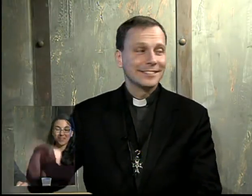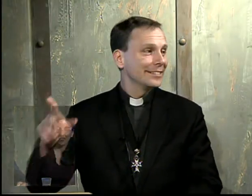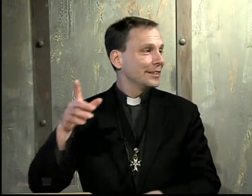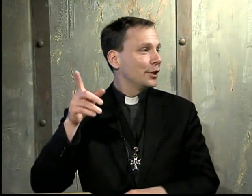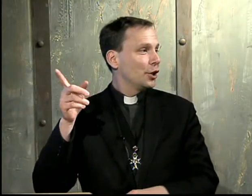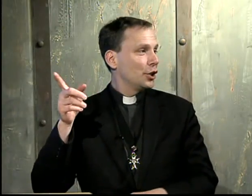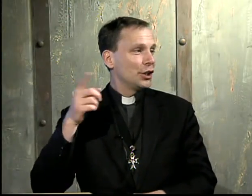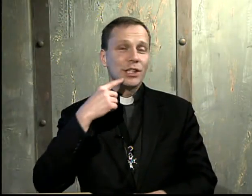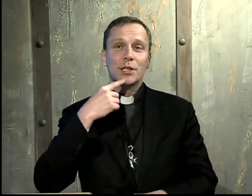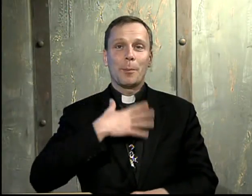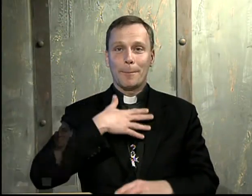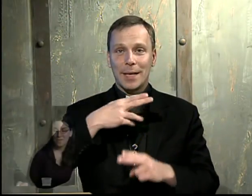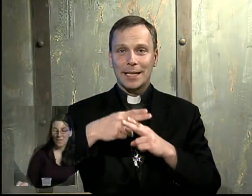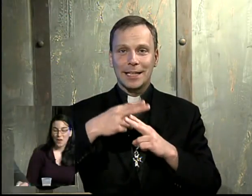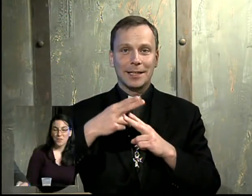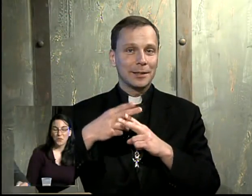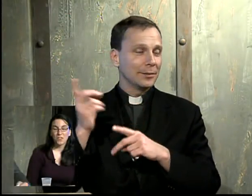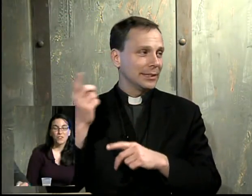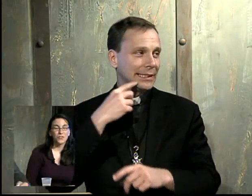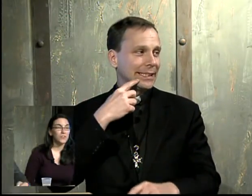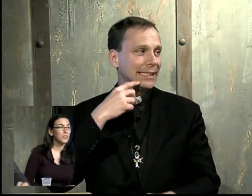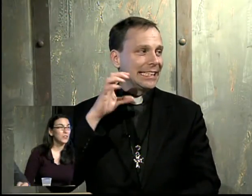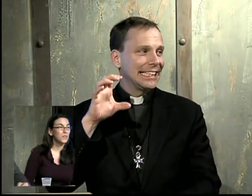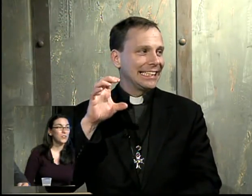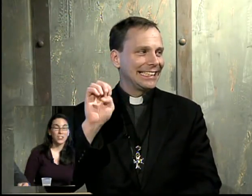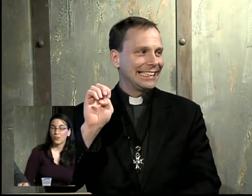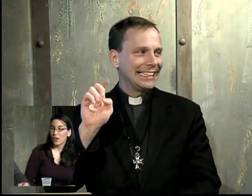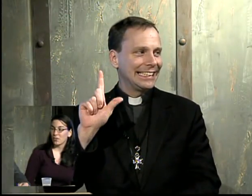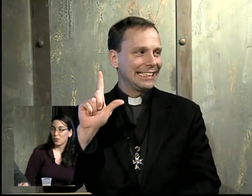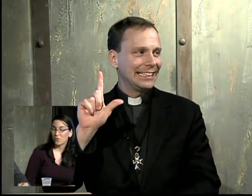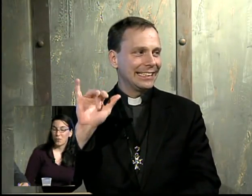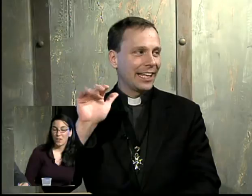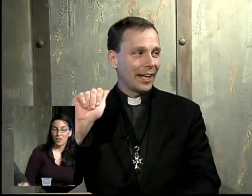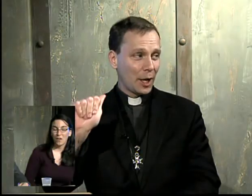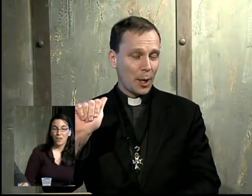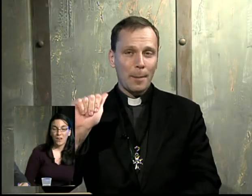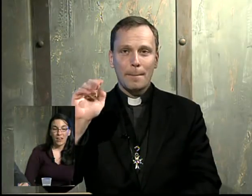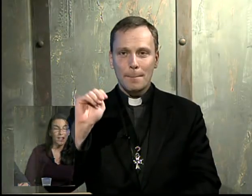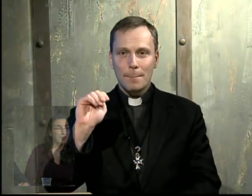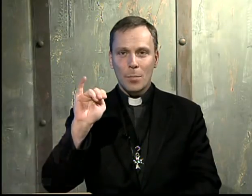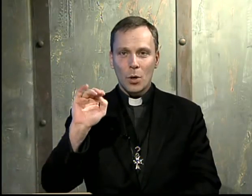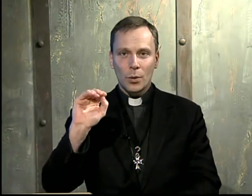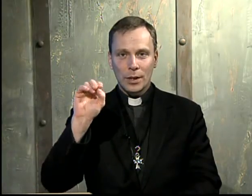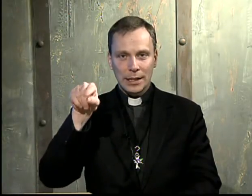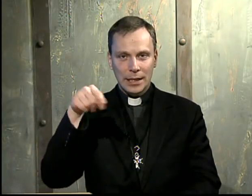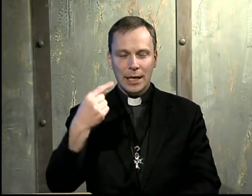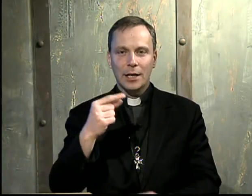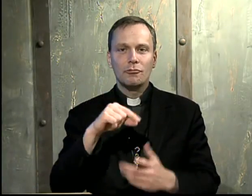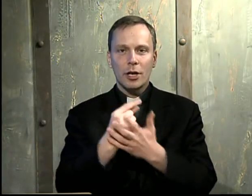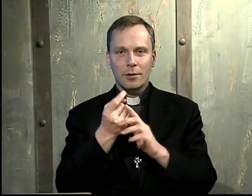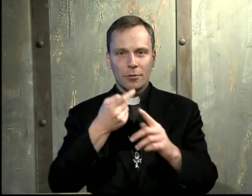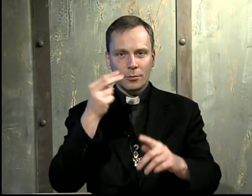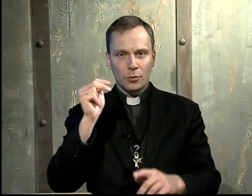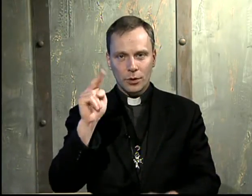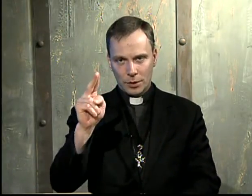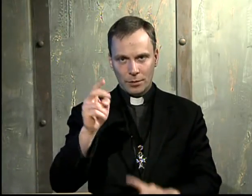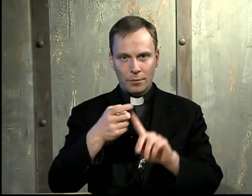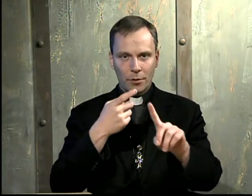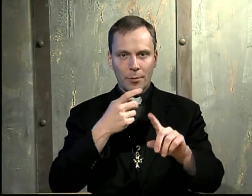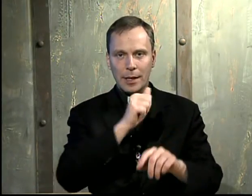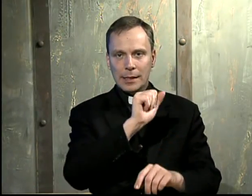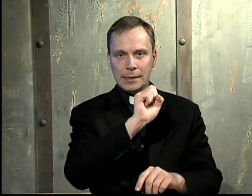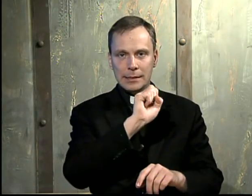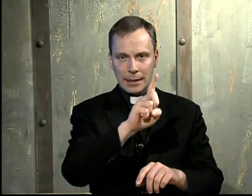My name is Celia Mojica. I'm a Northeastern University graduate from their ASL English Interpreting Program.